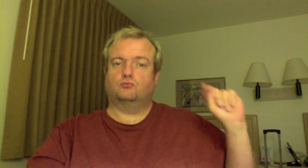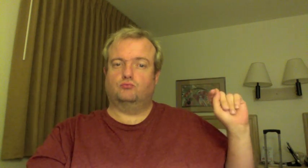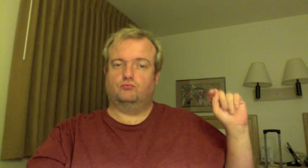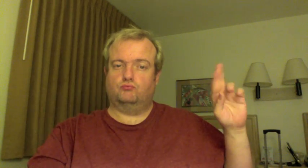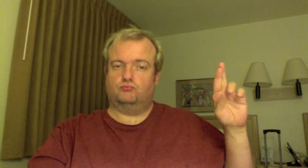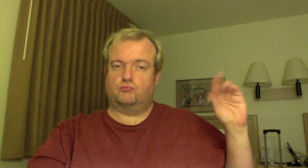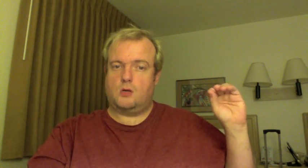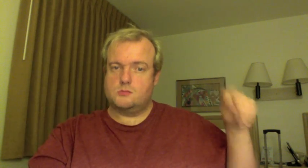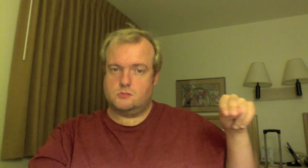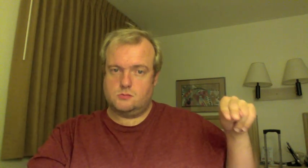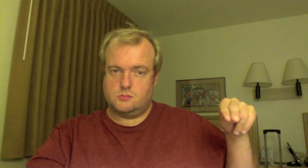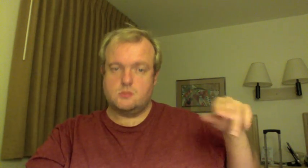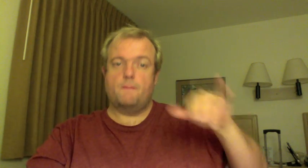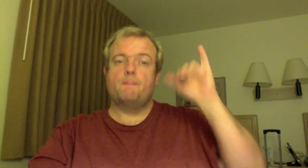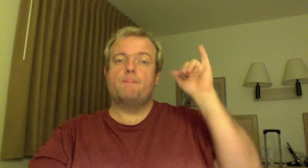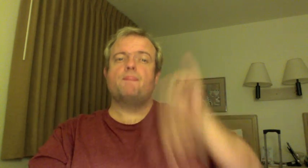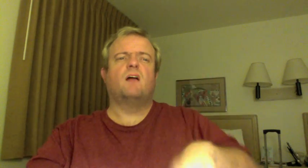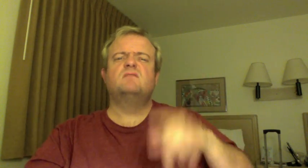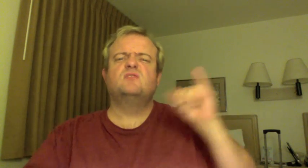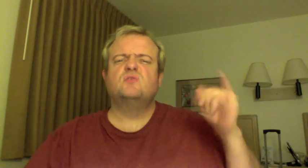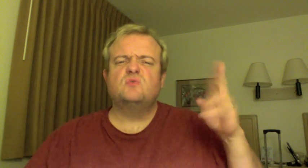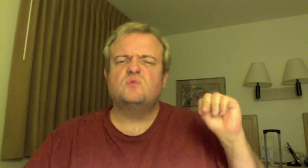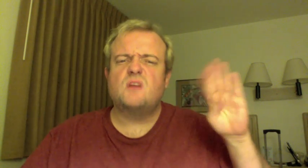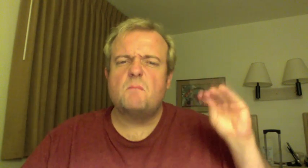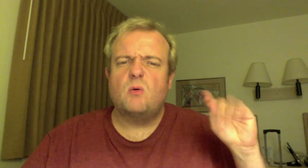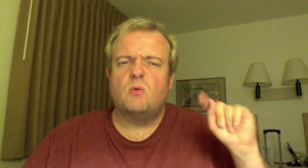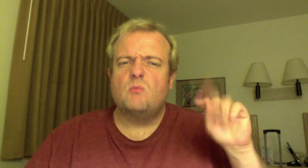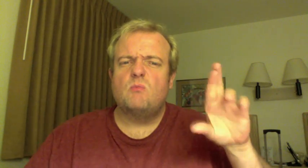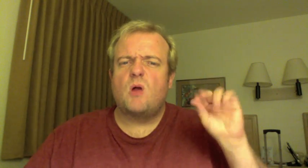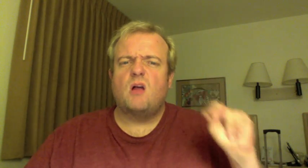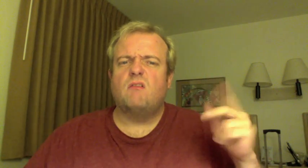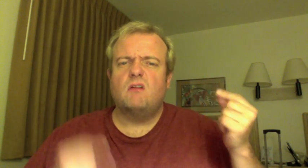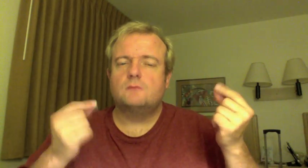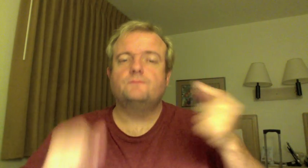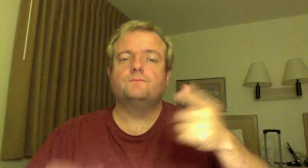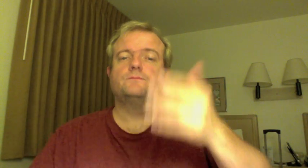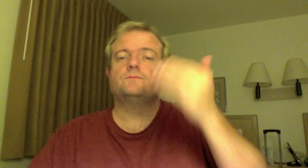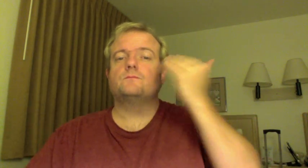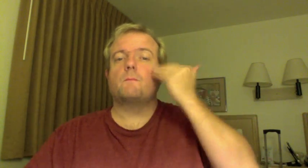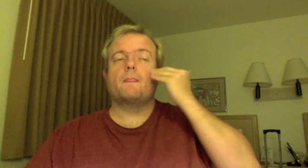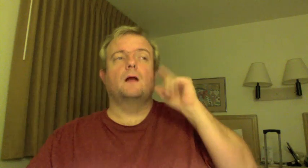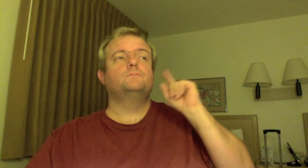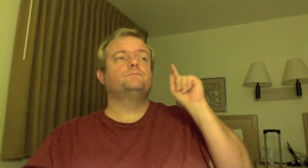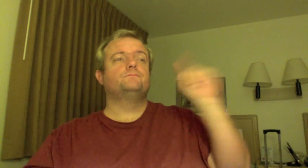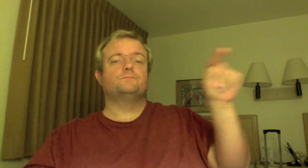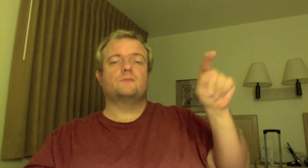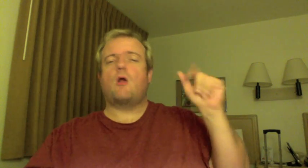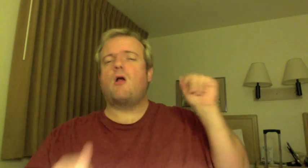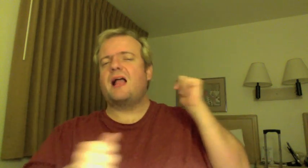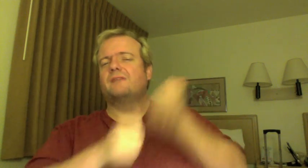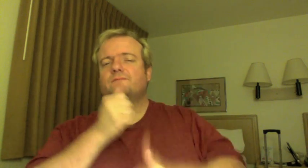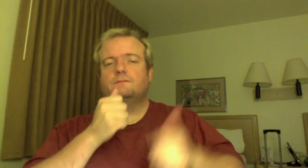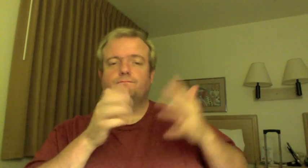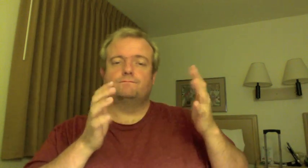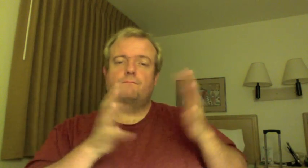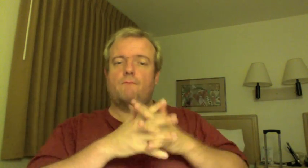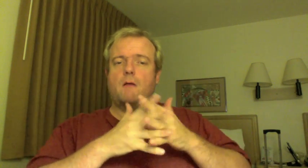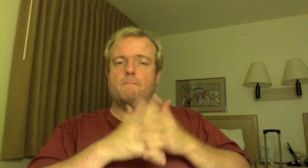you're worried about your parent or a loved one living alone like I was, and you want reliable senior care information, then call A Place